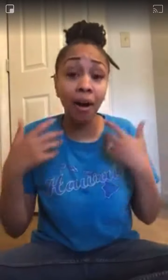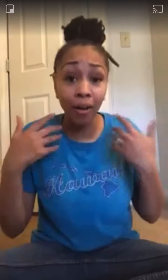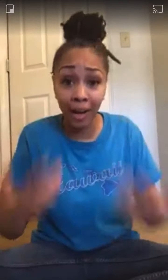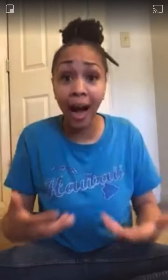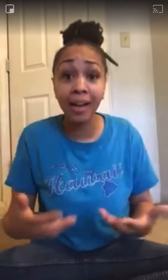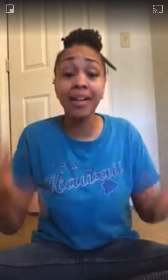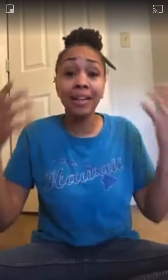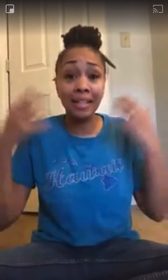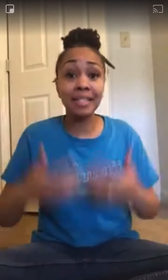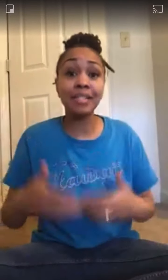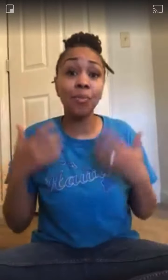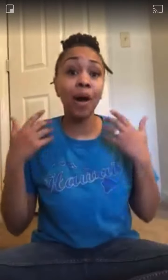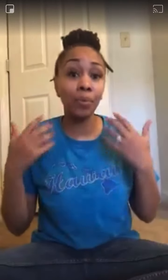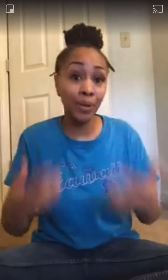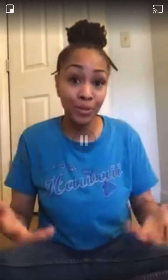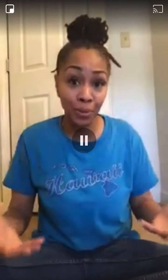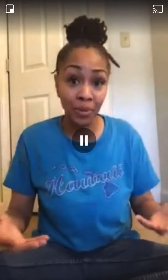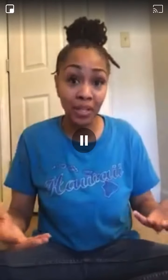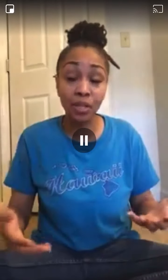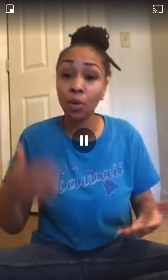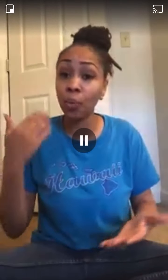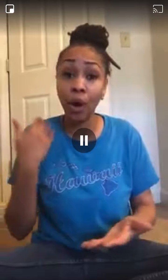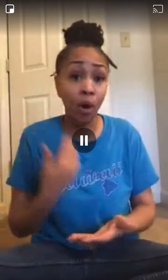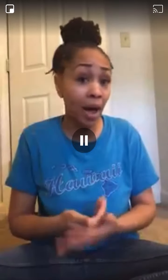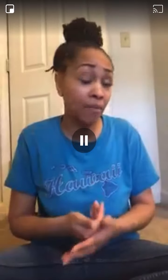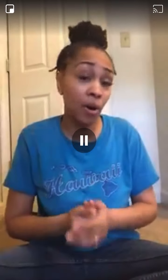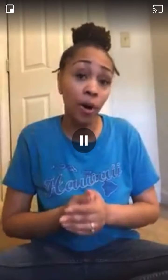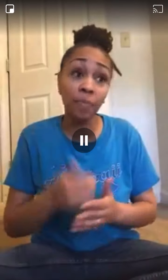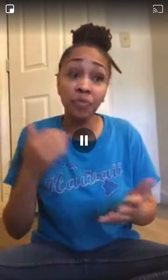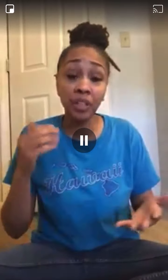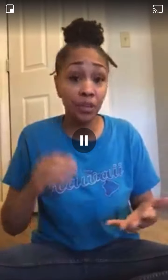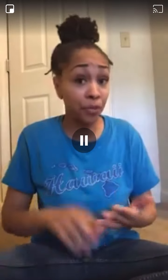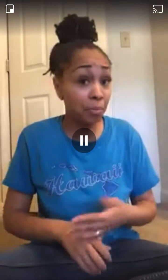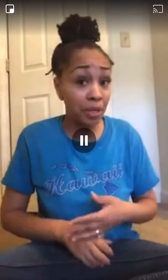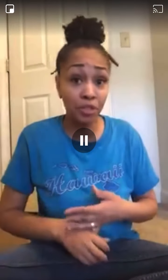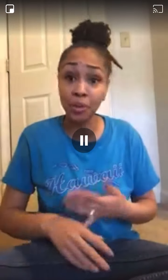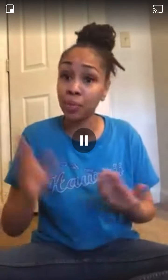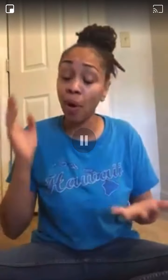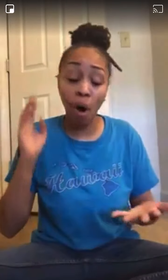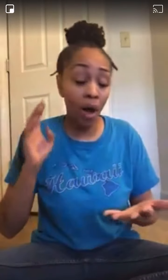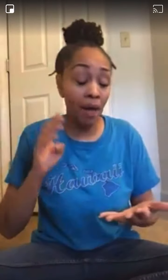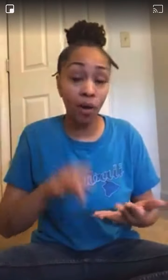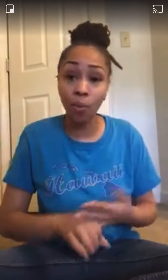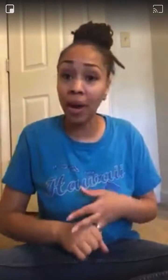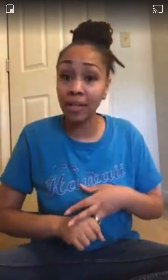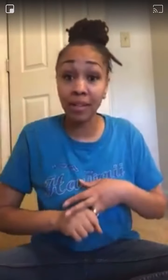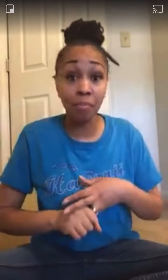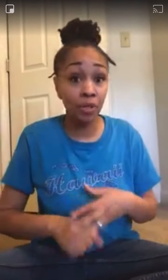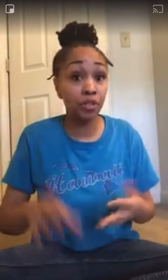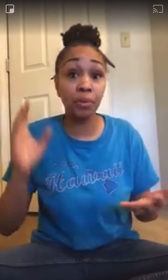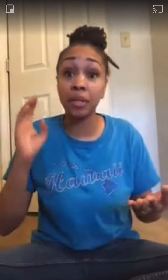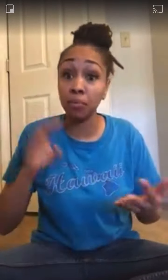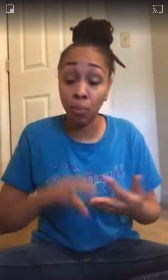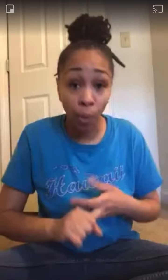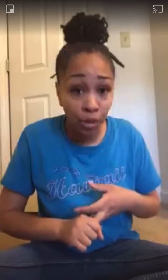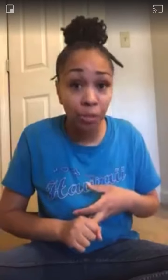our God. This is why we do this. We all have our different ministries. We all have our ways of ministering and